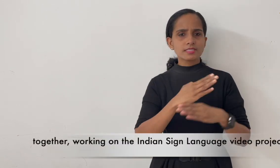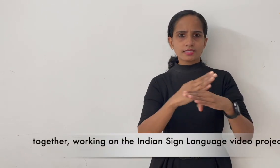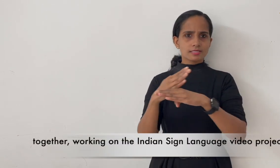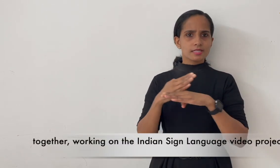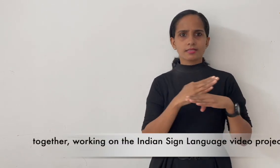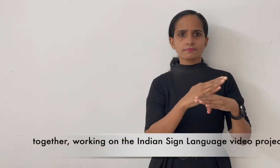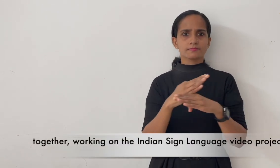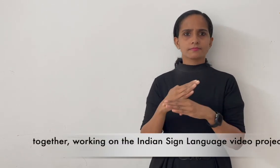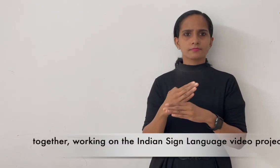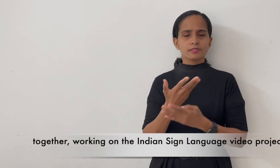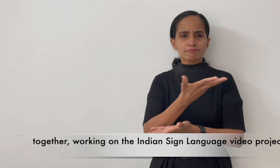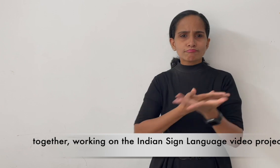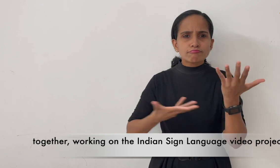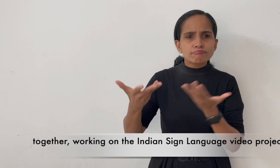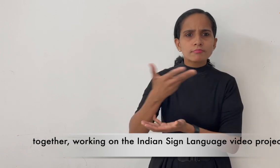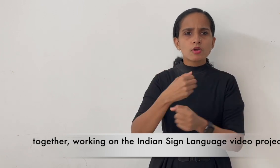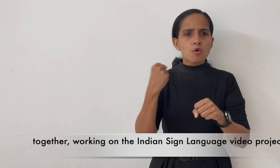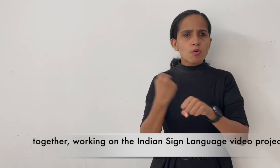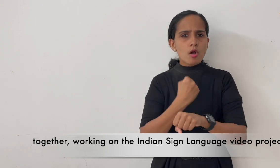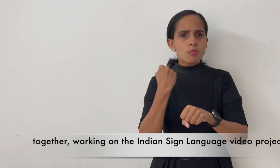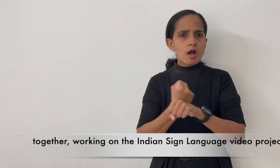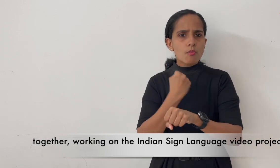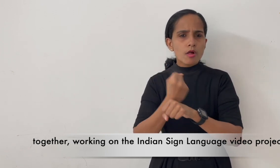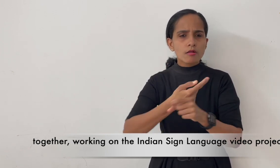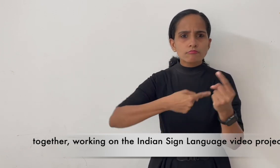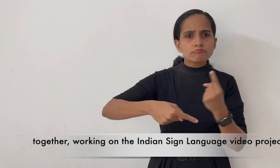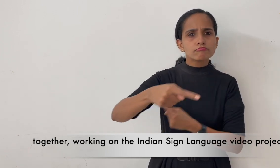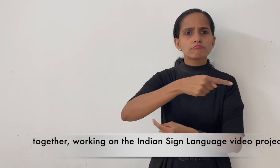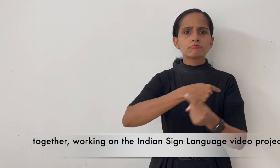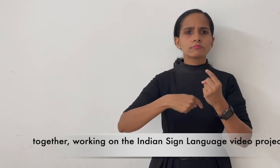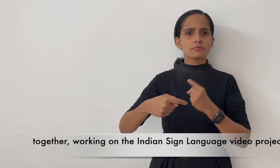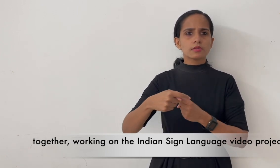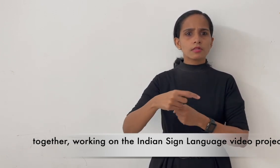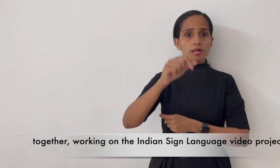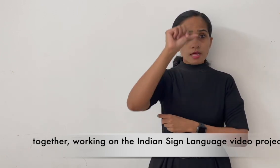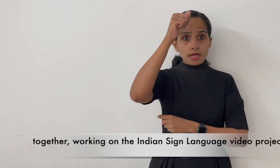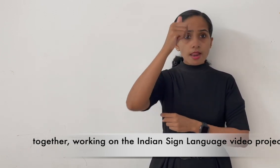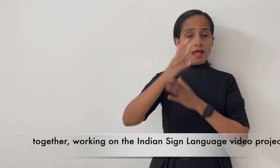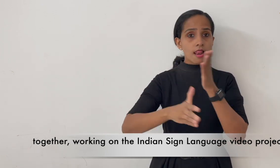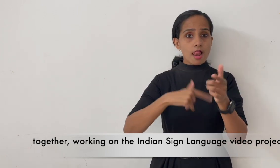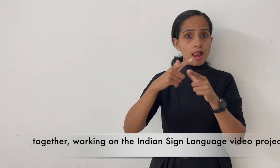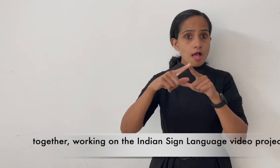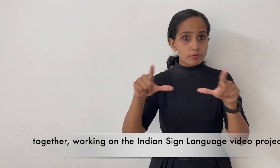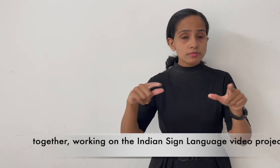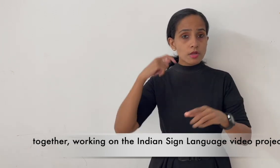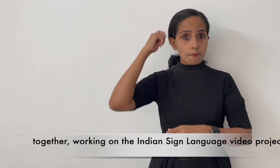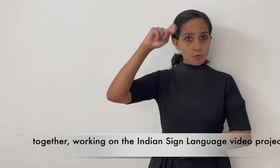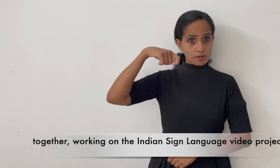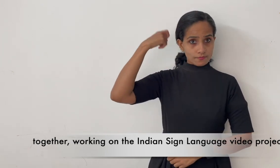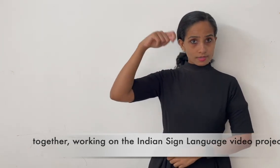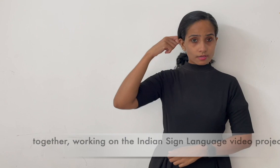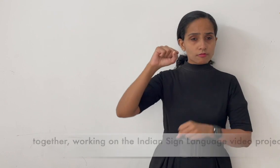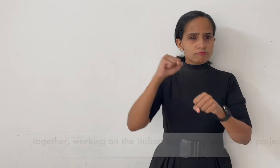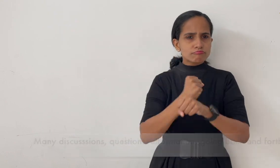working on the Indian Sign Language video project. Many